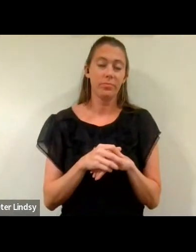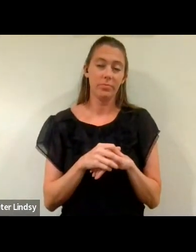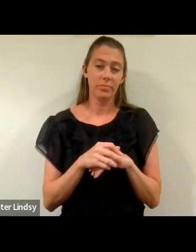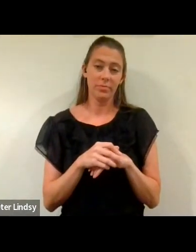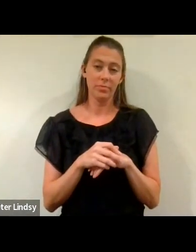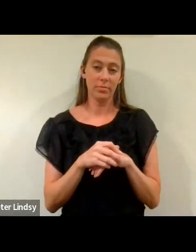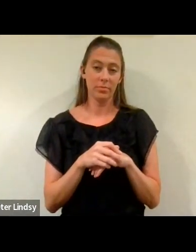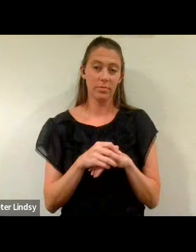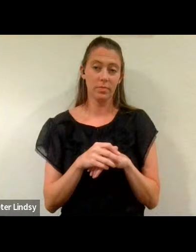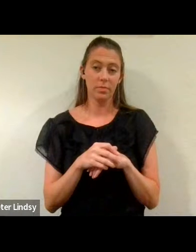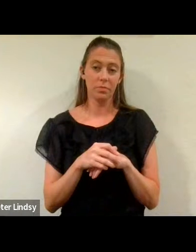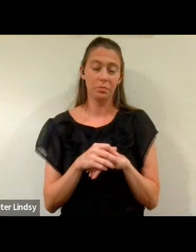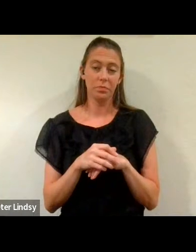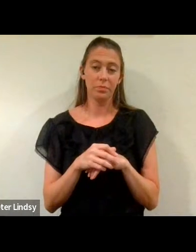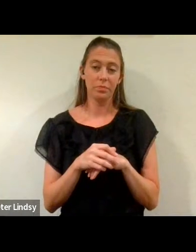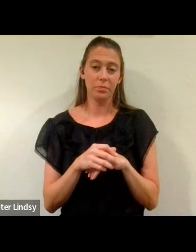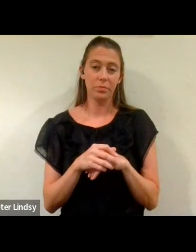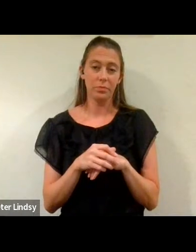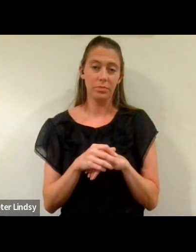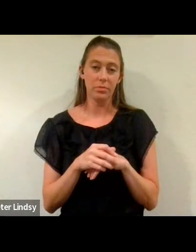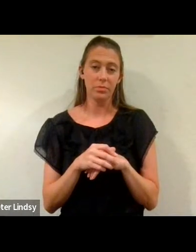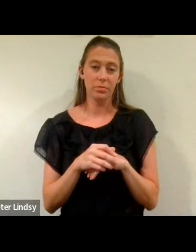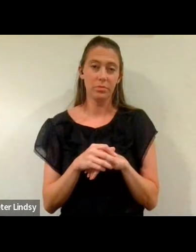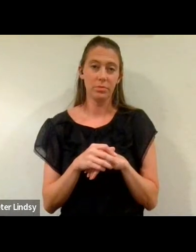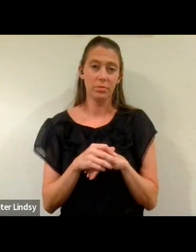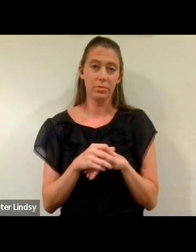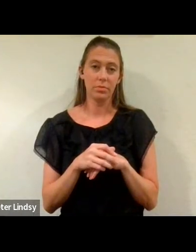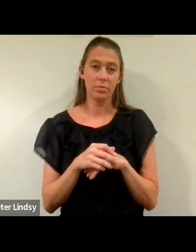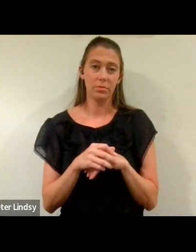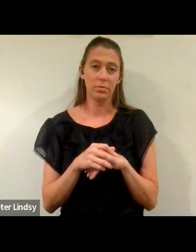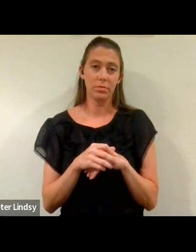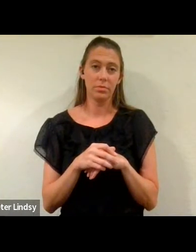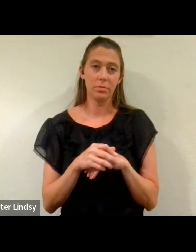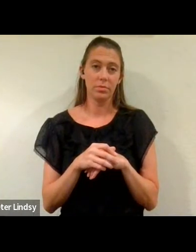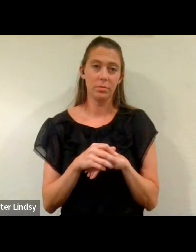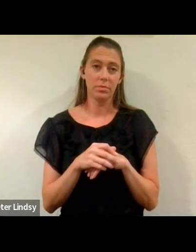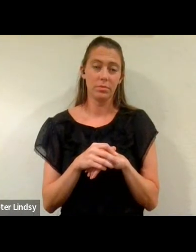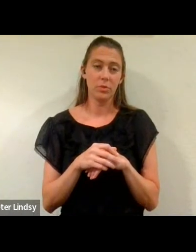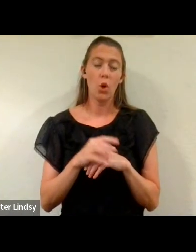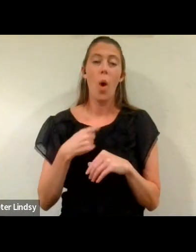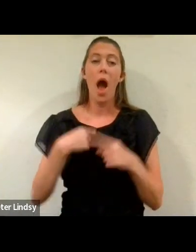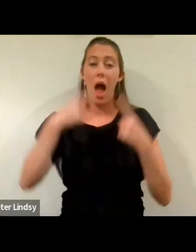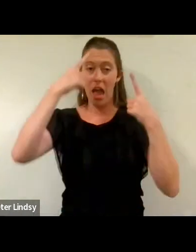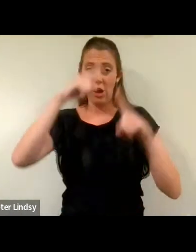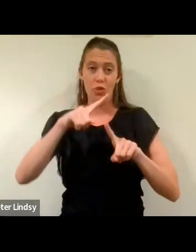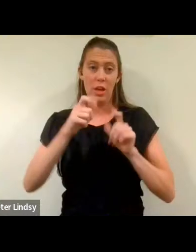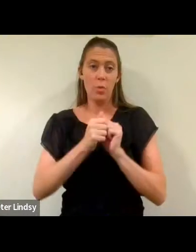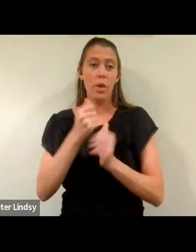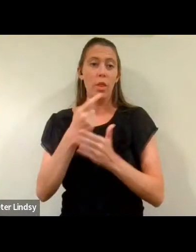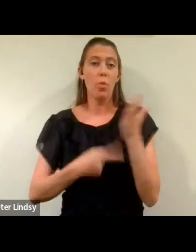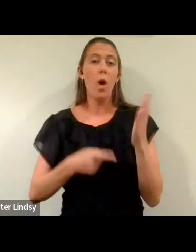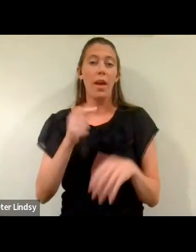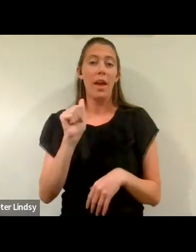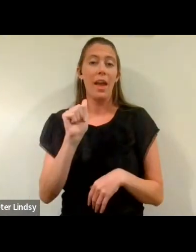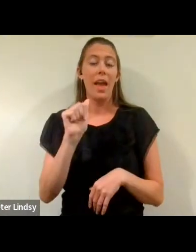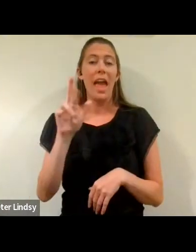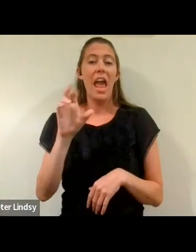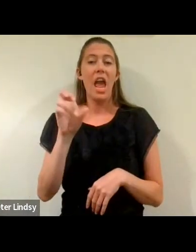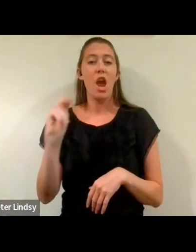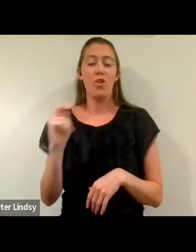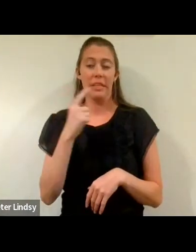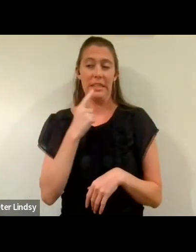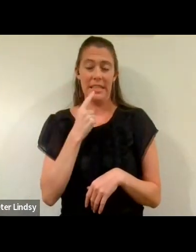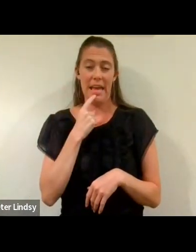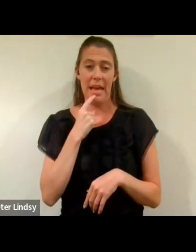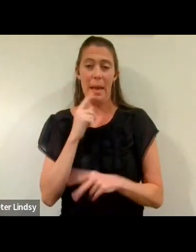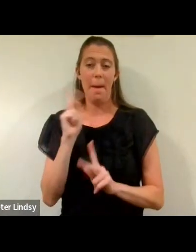I think, I agree with the things that Aaron was saying, about, people, maybe just